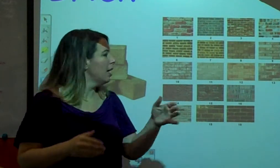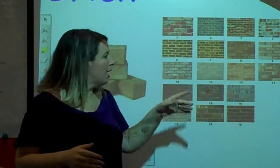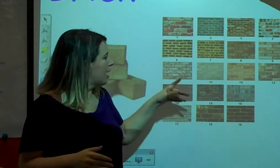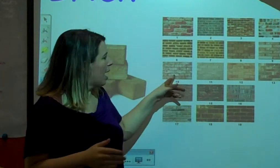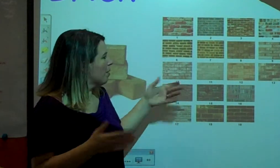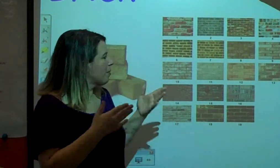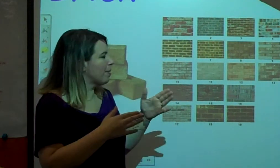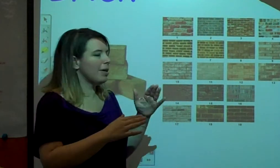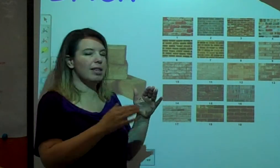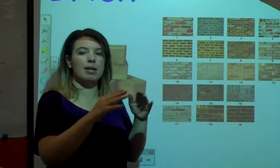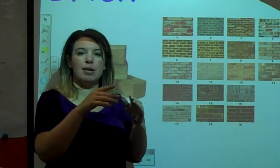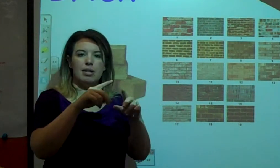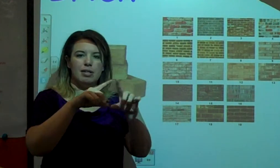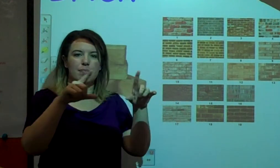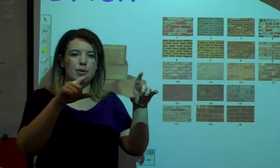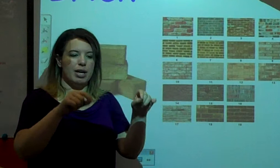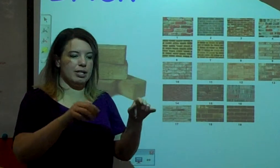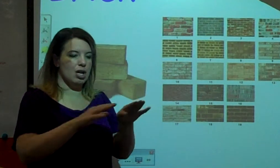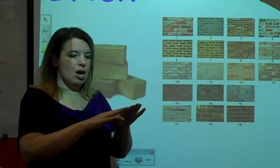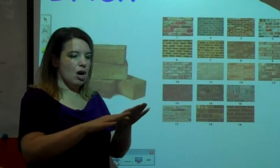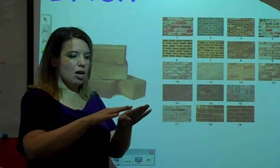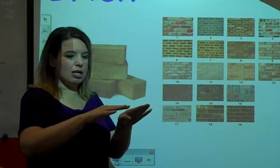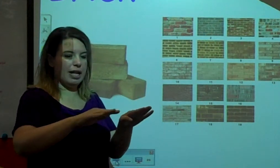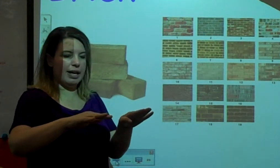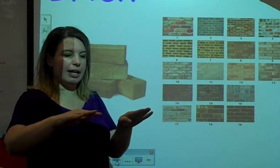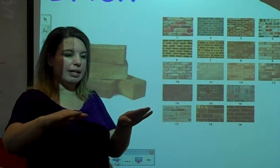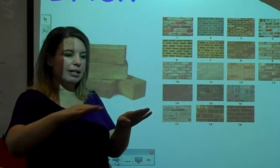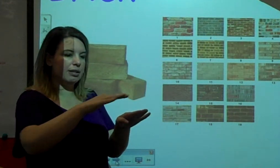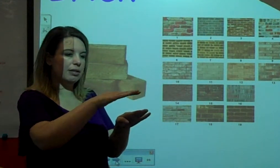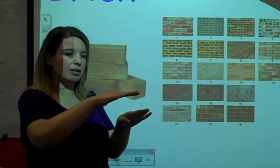and how maybe the bricks are laid.